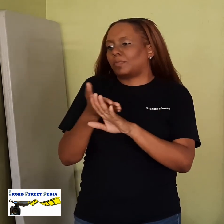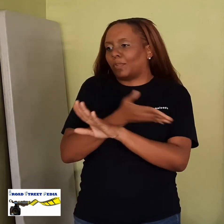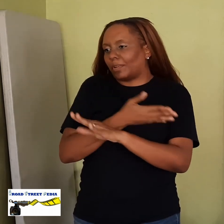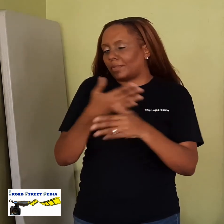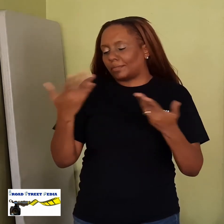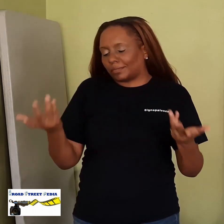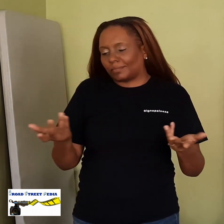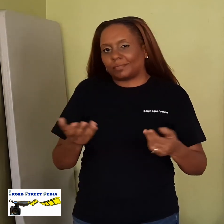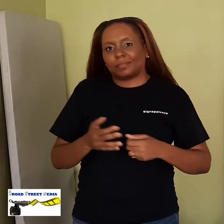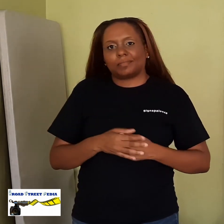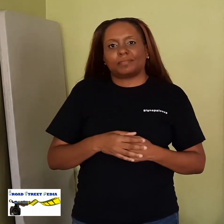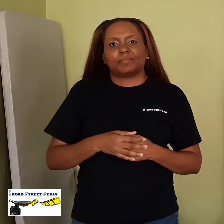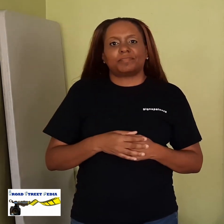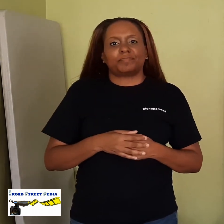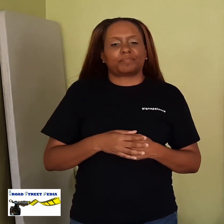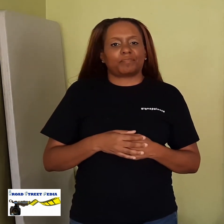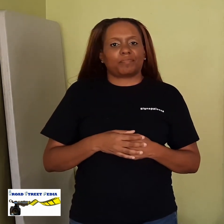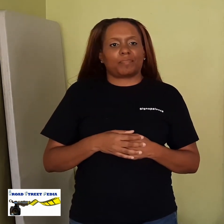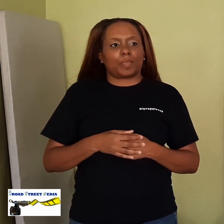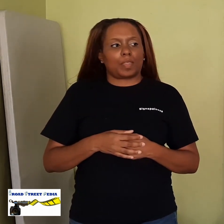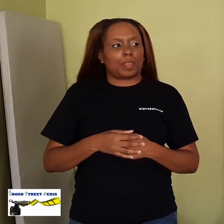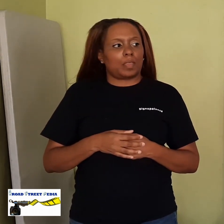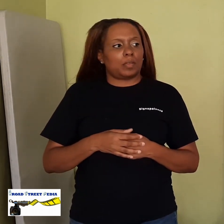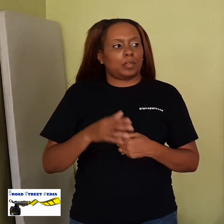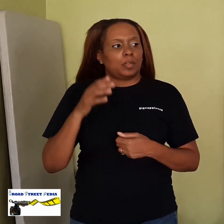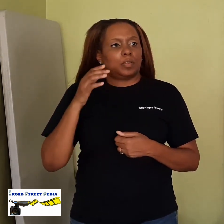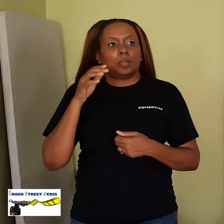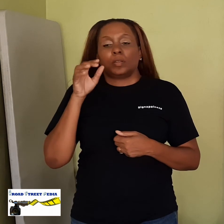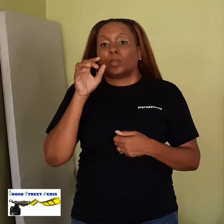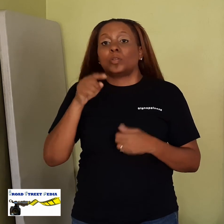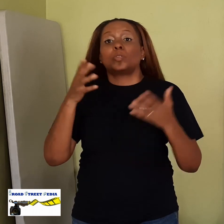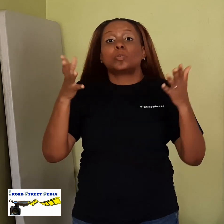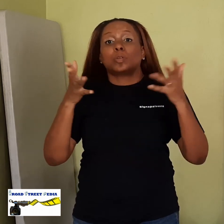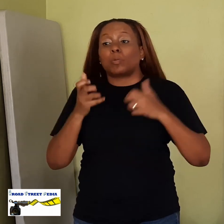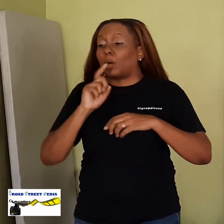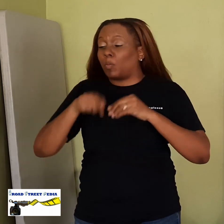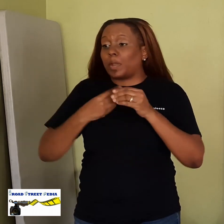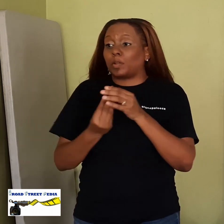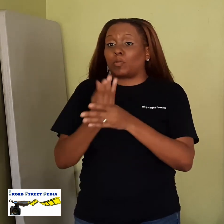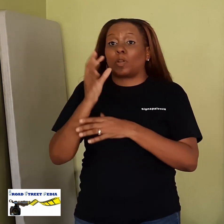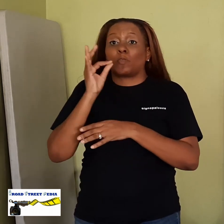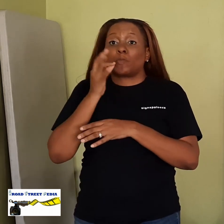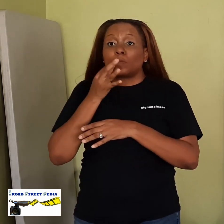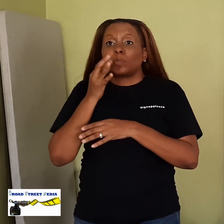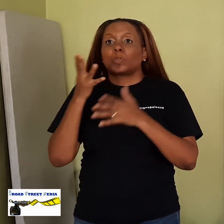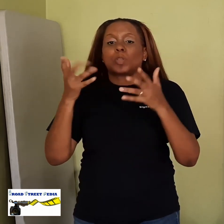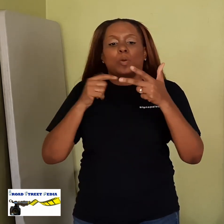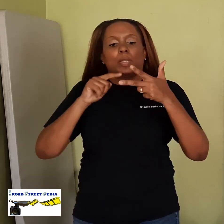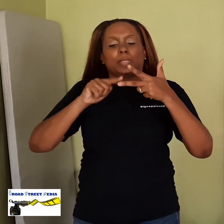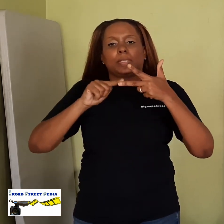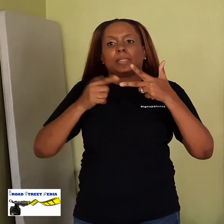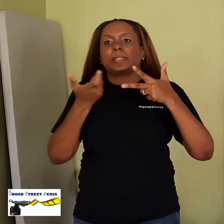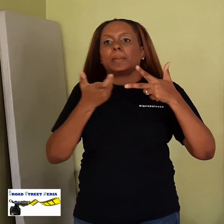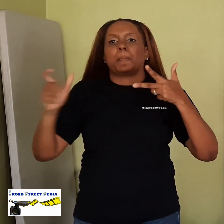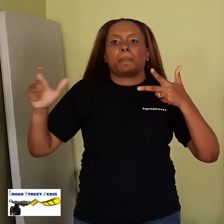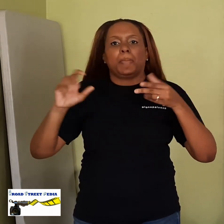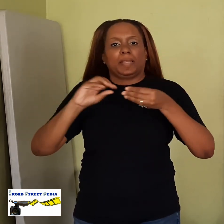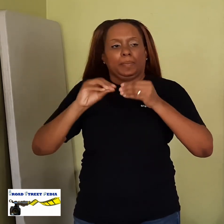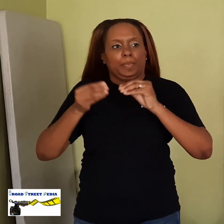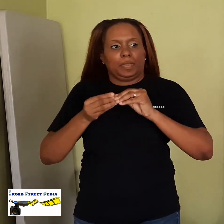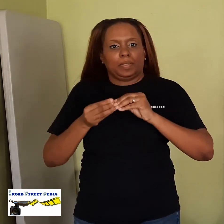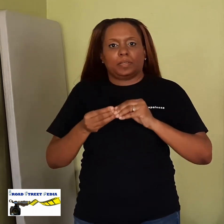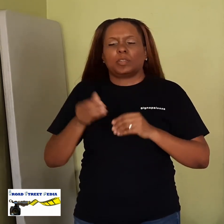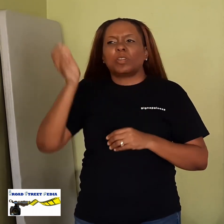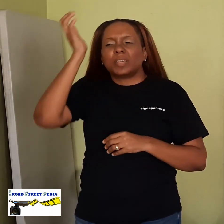potash, once it is beginning to fruit, you want your potash to be the larger number. Always remember that. And you have your cabbage, your celery,